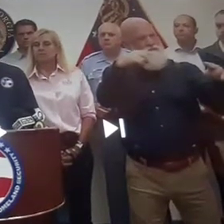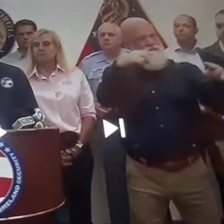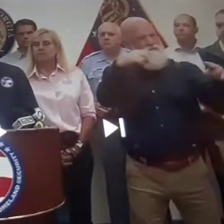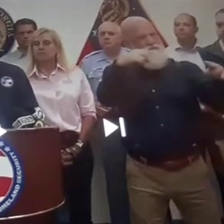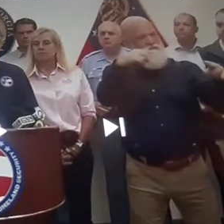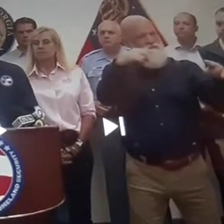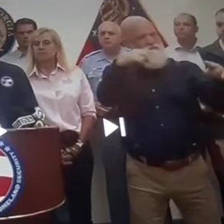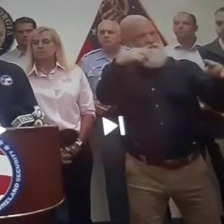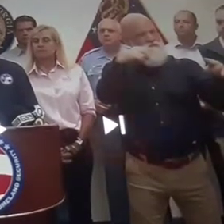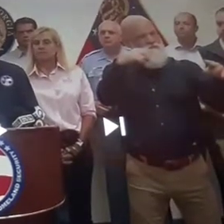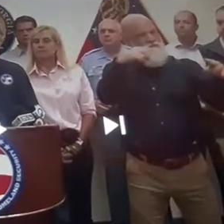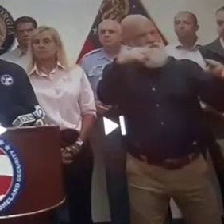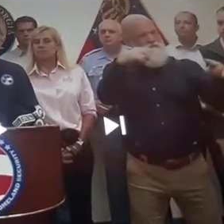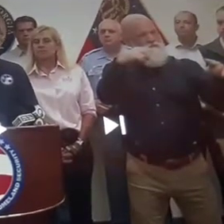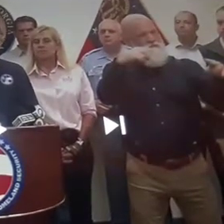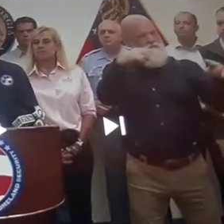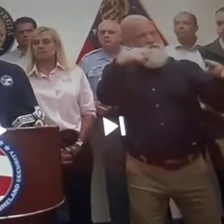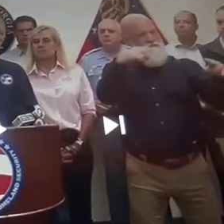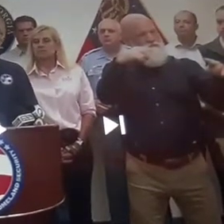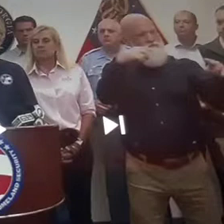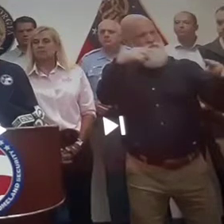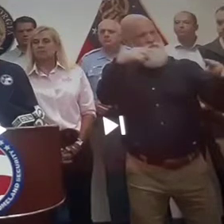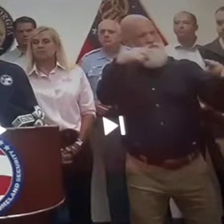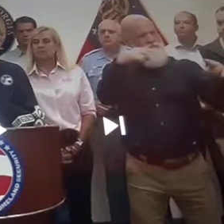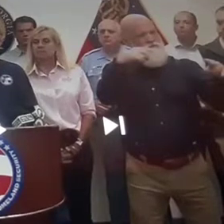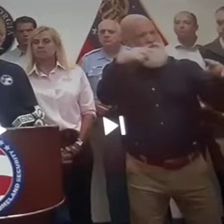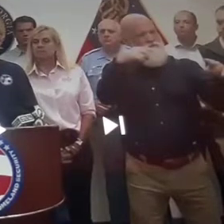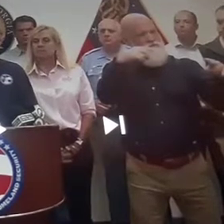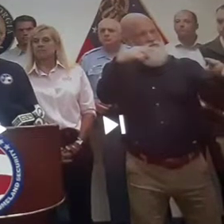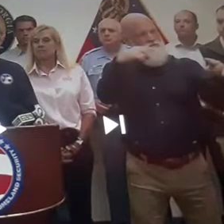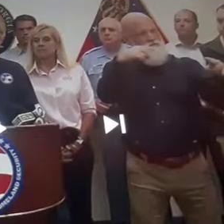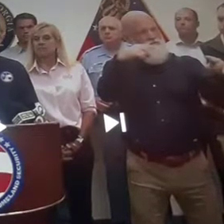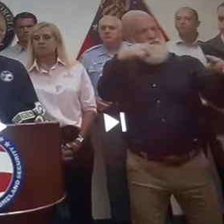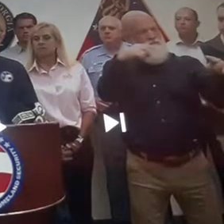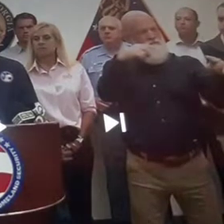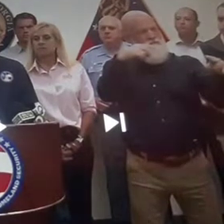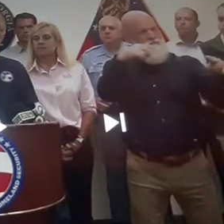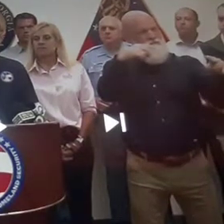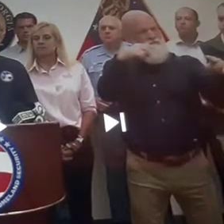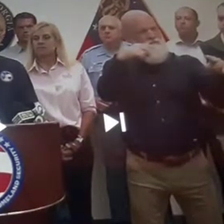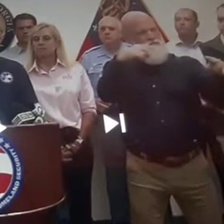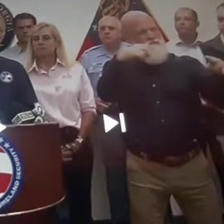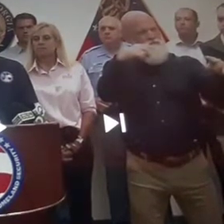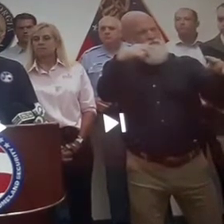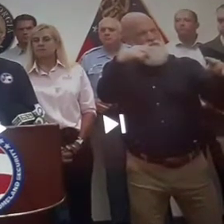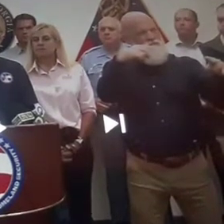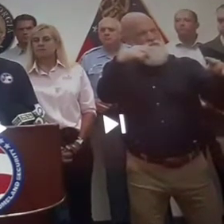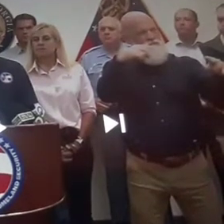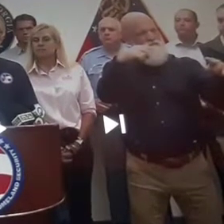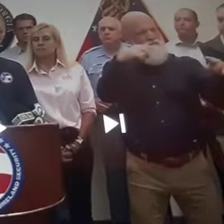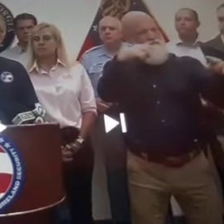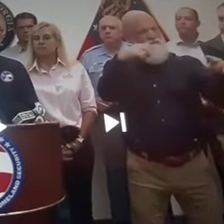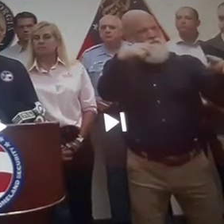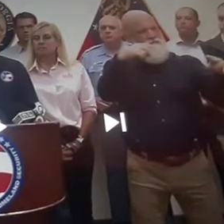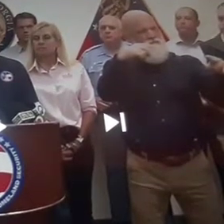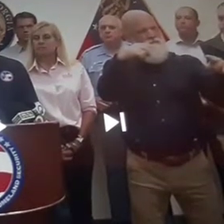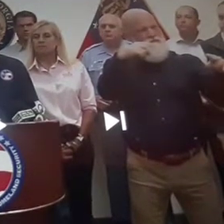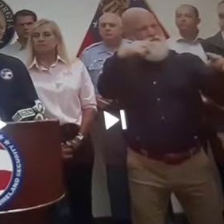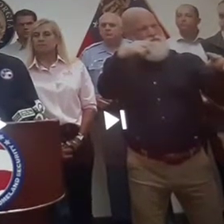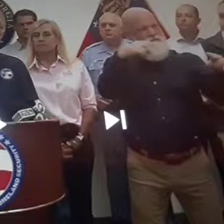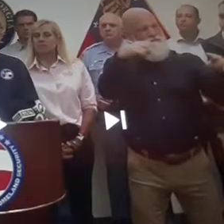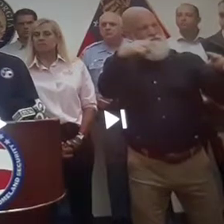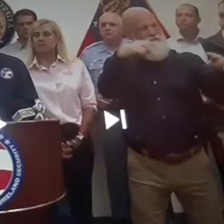greedy people, you know, selfish folks are always looking for an opportunity, especially like narcissistic